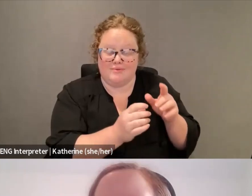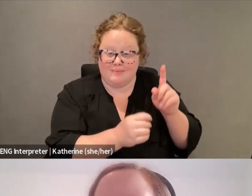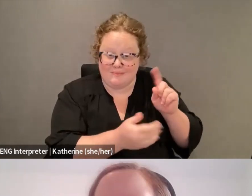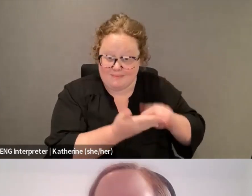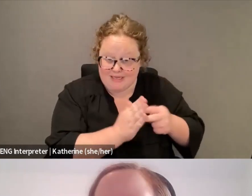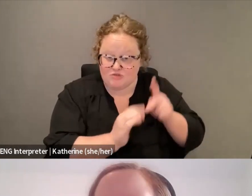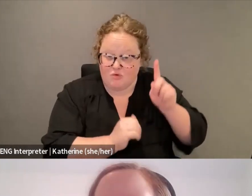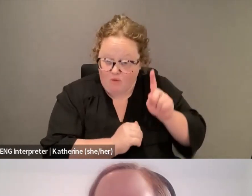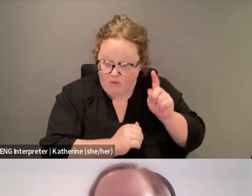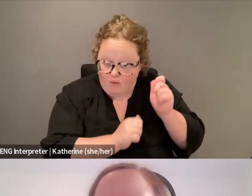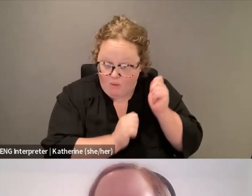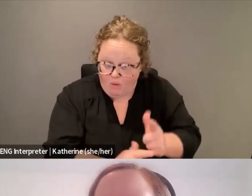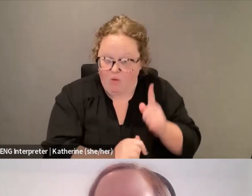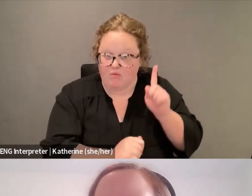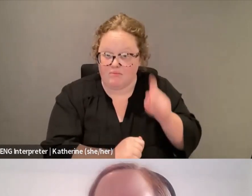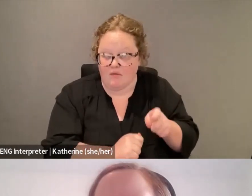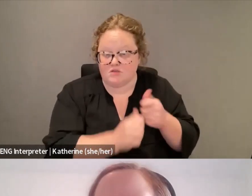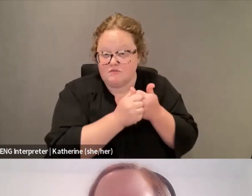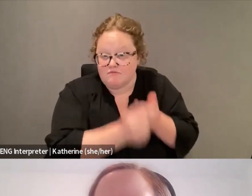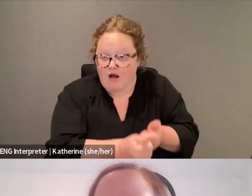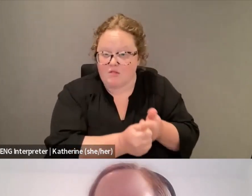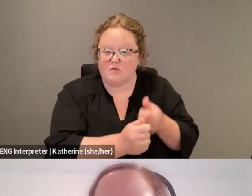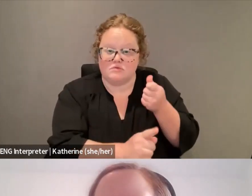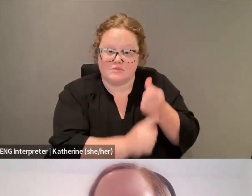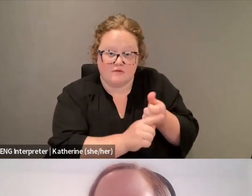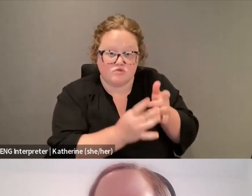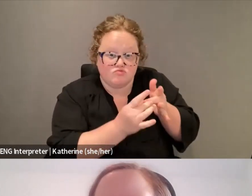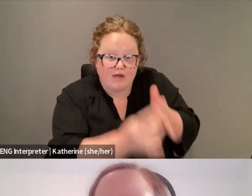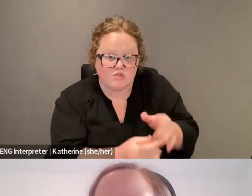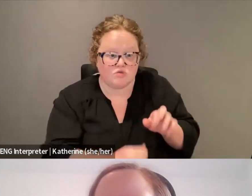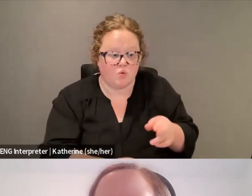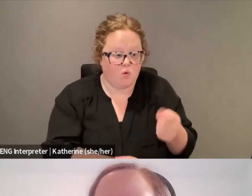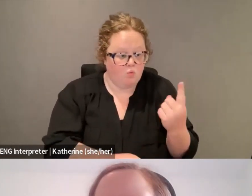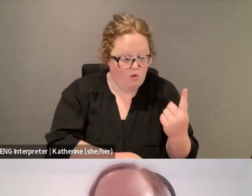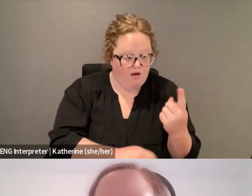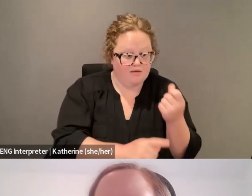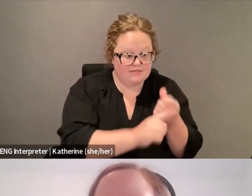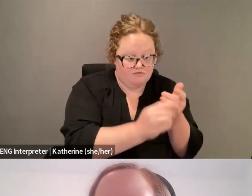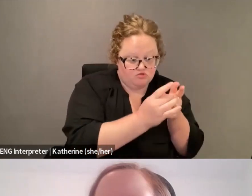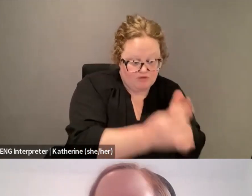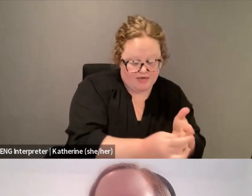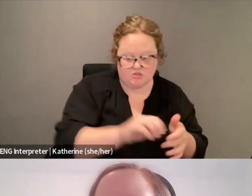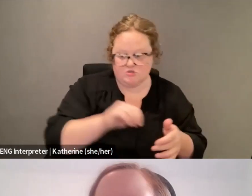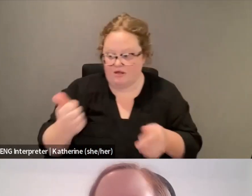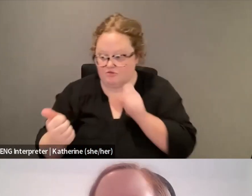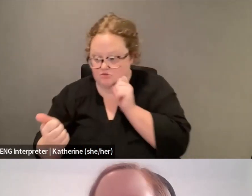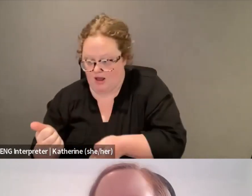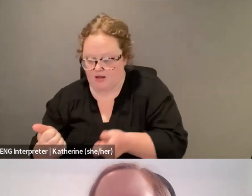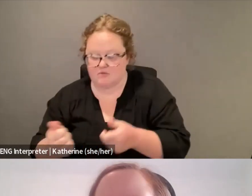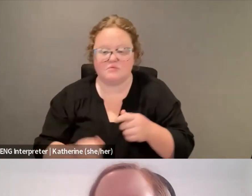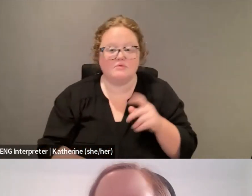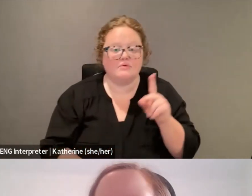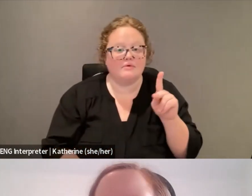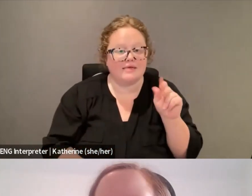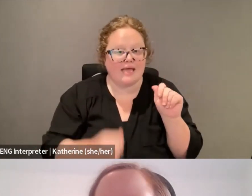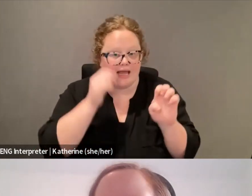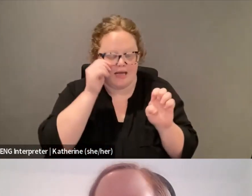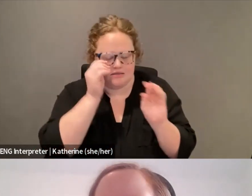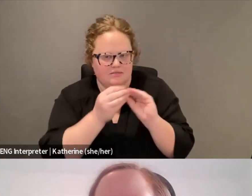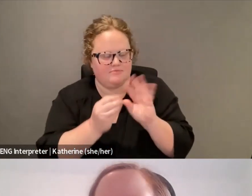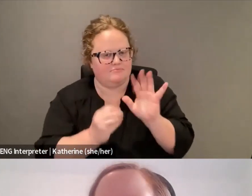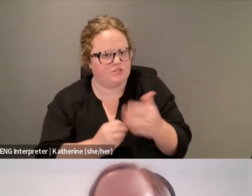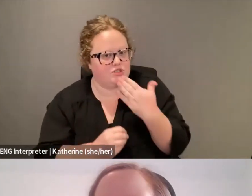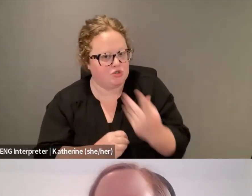not self-direction? That's a great question. And it depends on the waiver, but increasingly we're